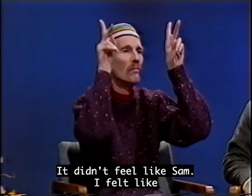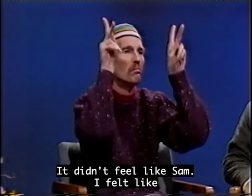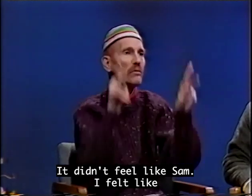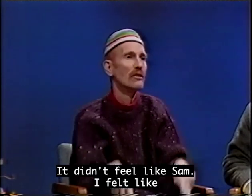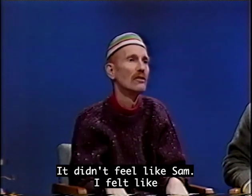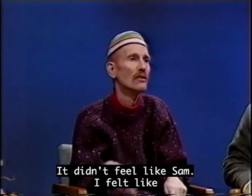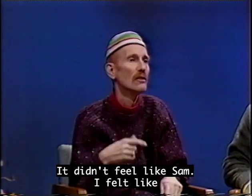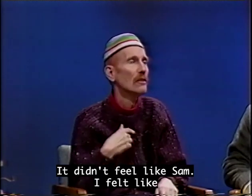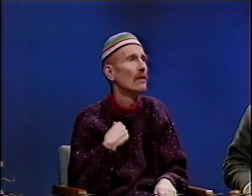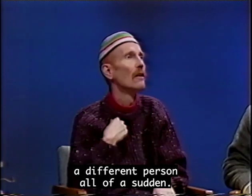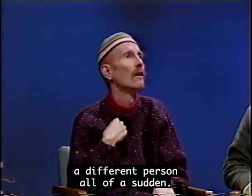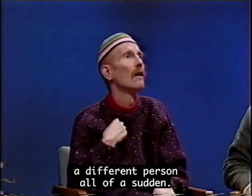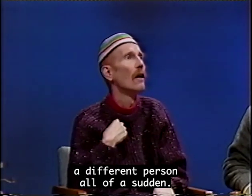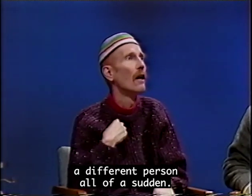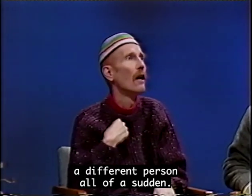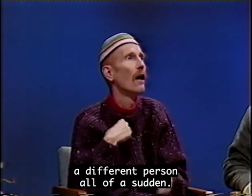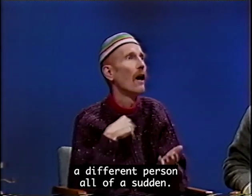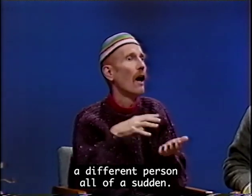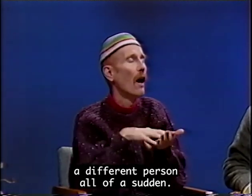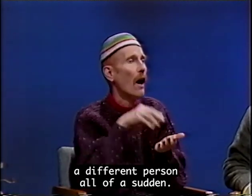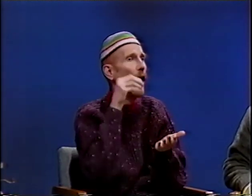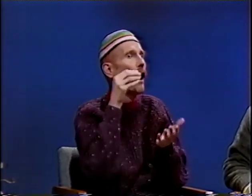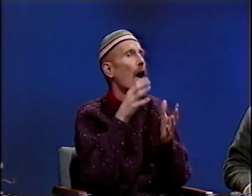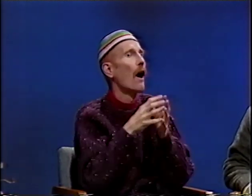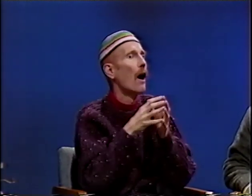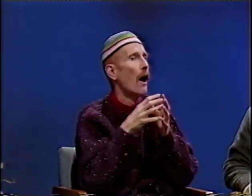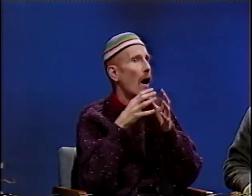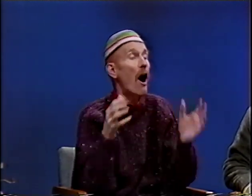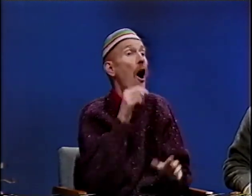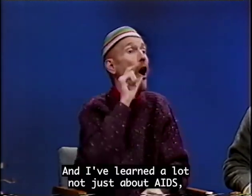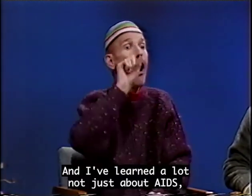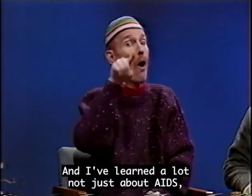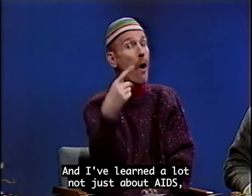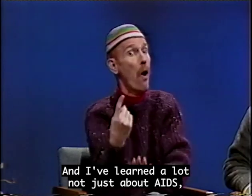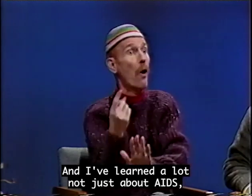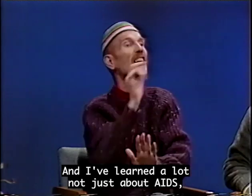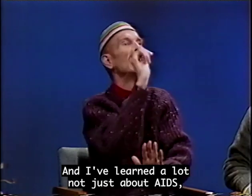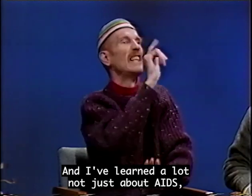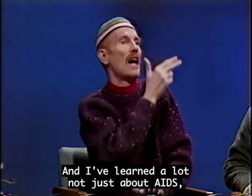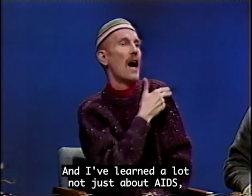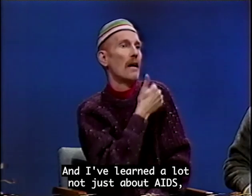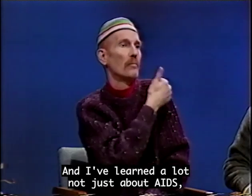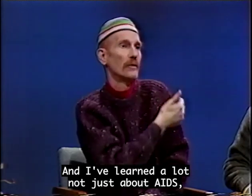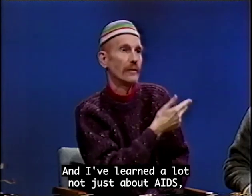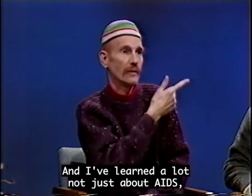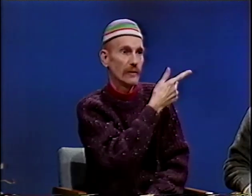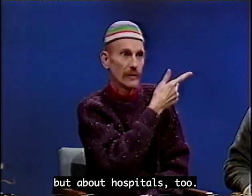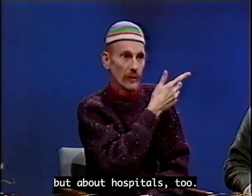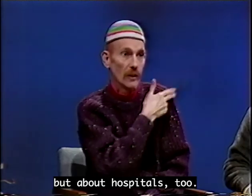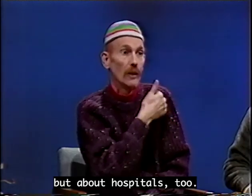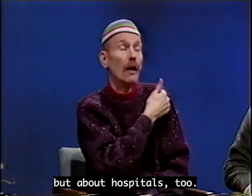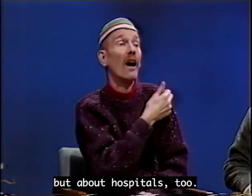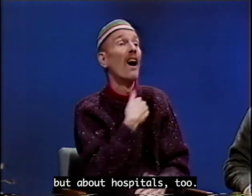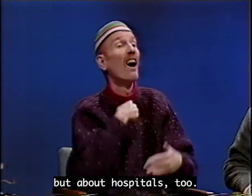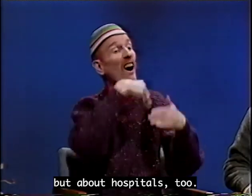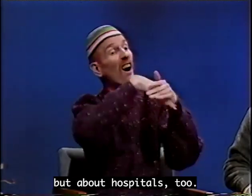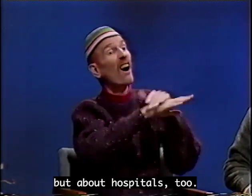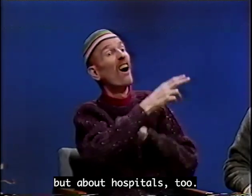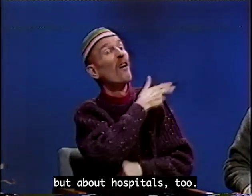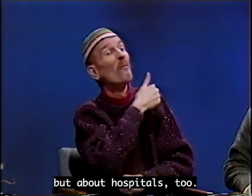Sam. I felt like a different person all of a sudden. And I've learned a lot, not just about AIDS, but about hospitals, too.